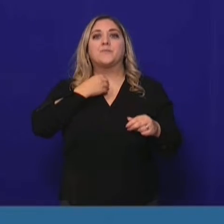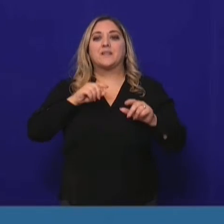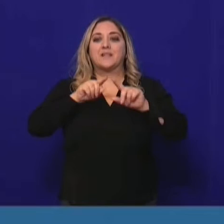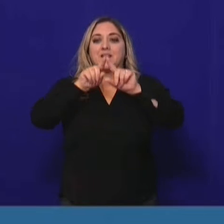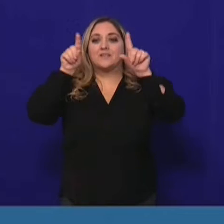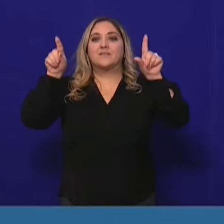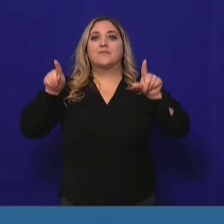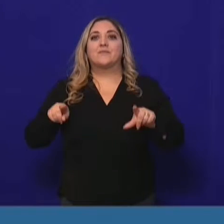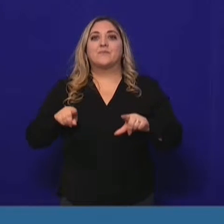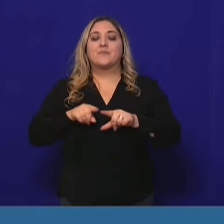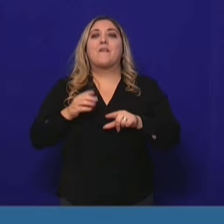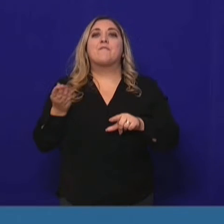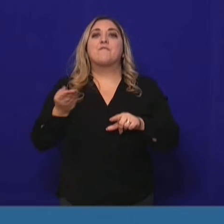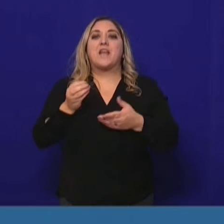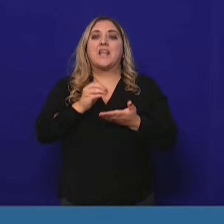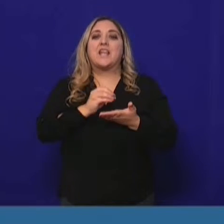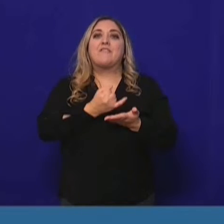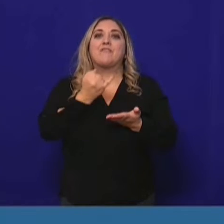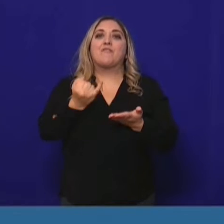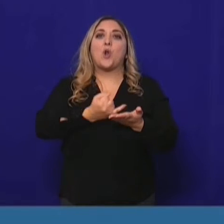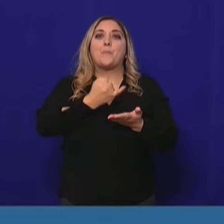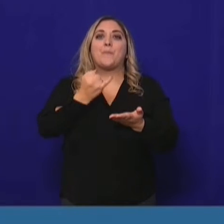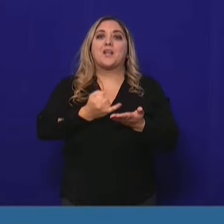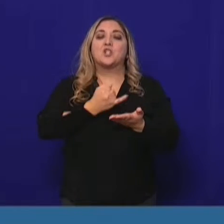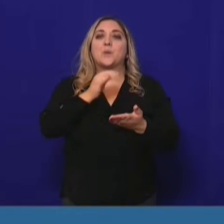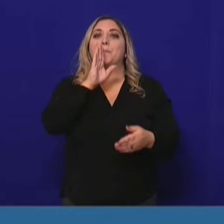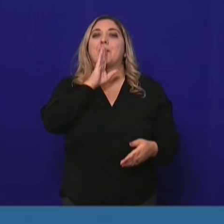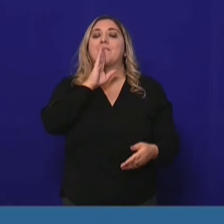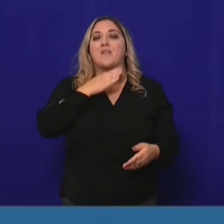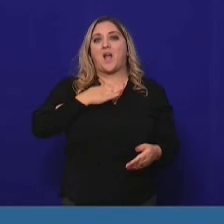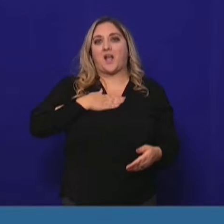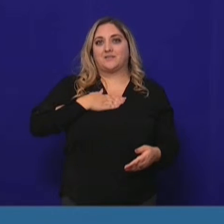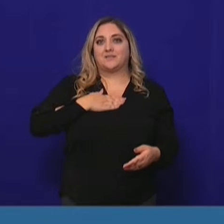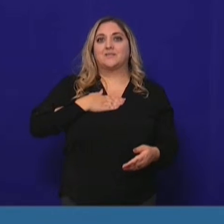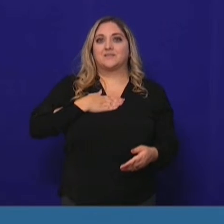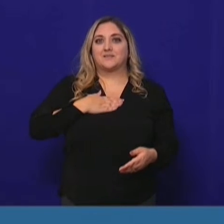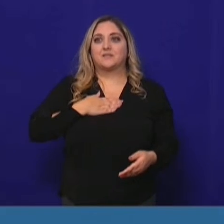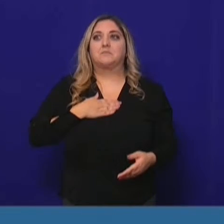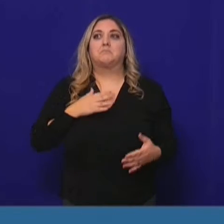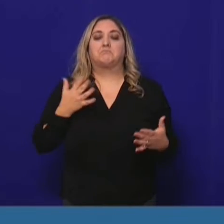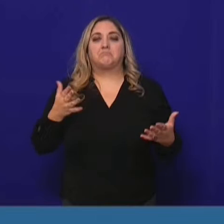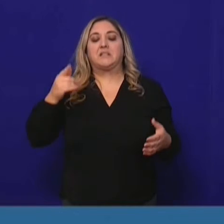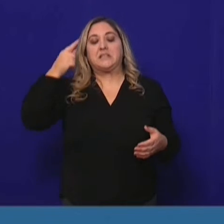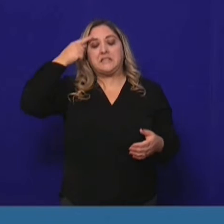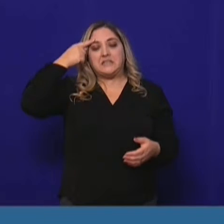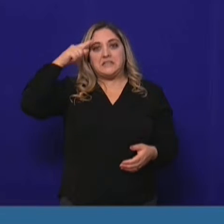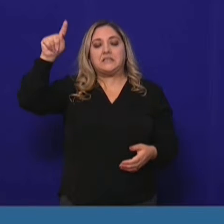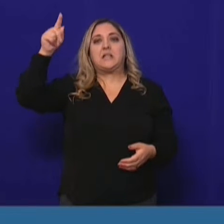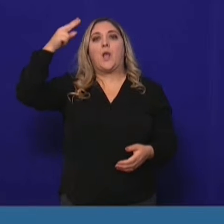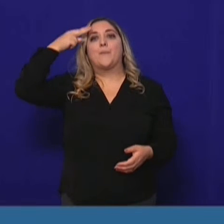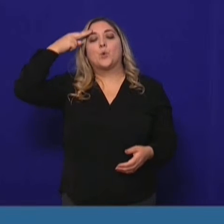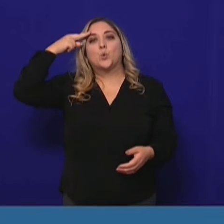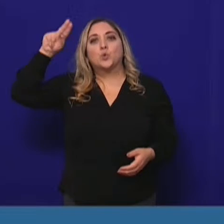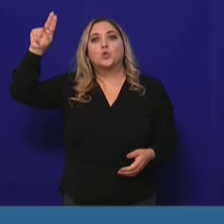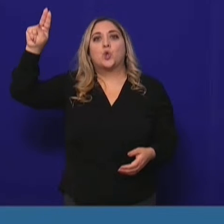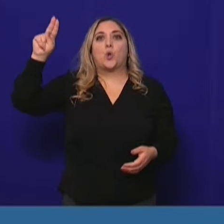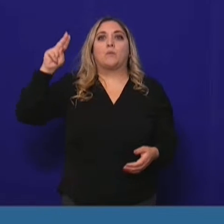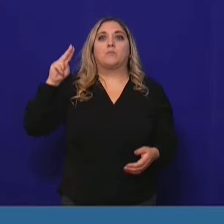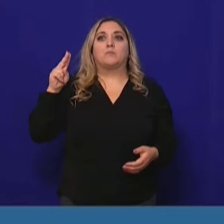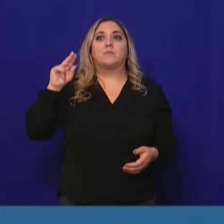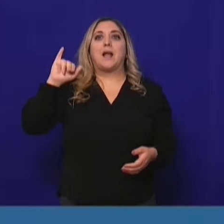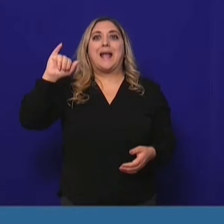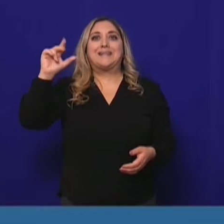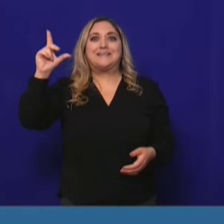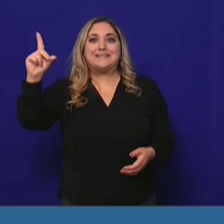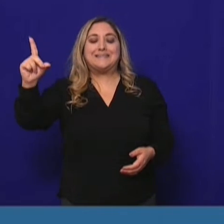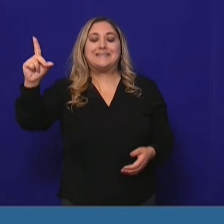inti tista' tdaħħal id-dettalji tiegħek. U hawnhekk iddaħħlu d-dettalji tagħkom li inkludi l-isem il-kuljum,